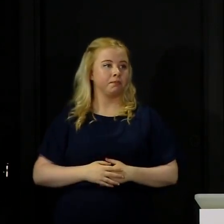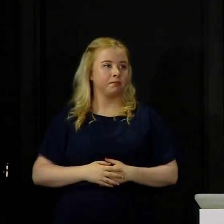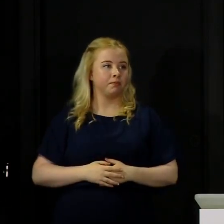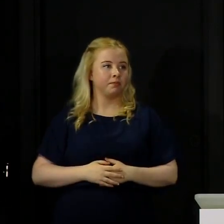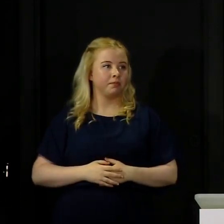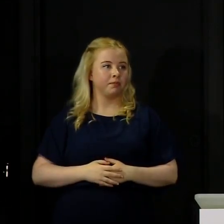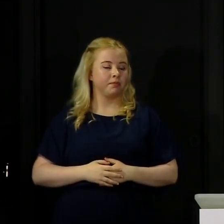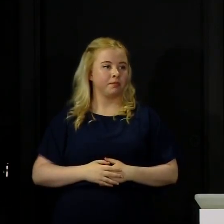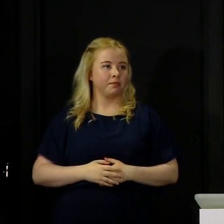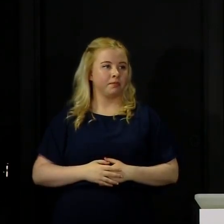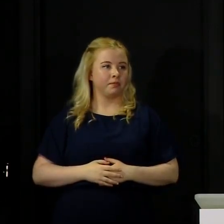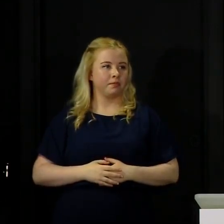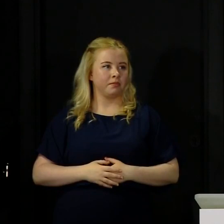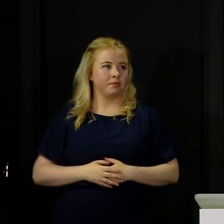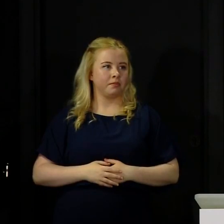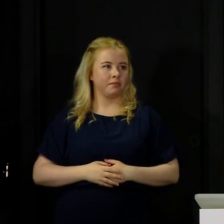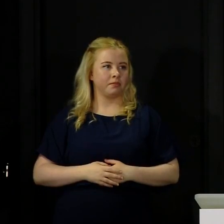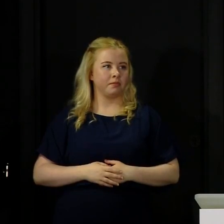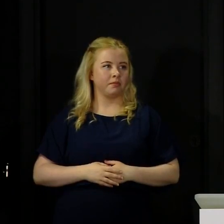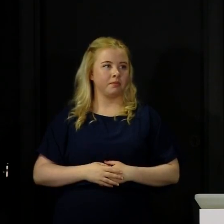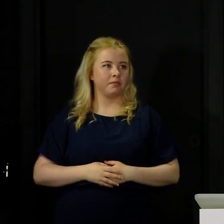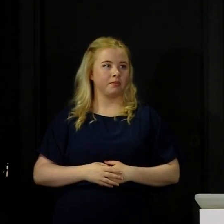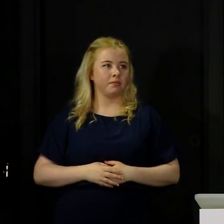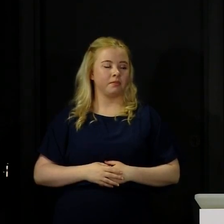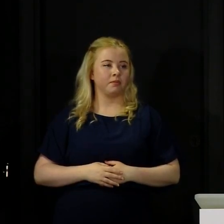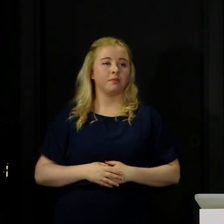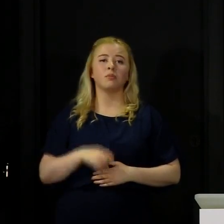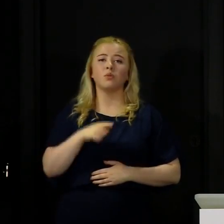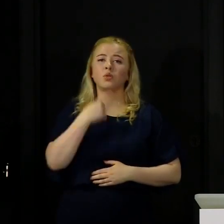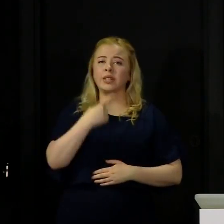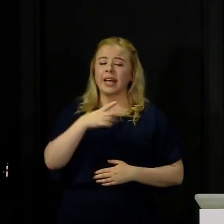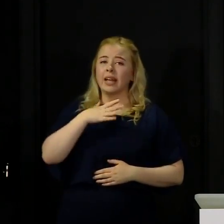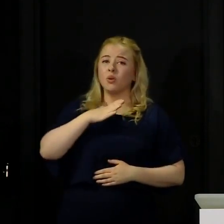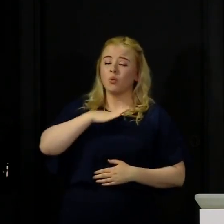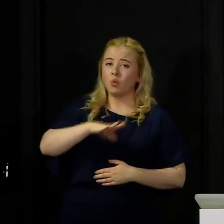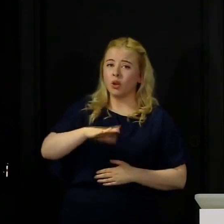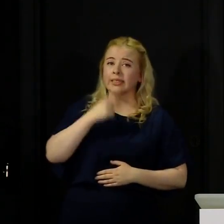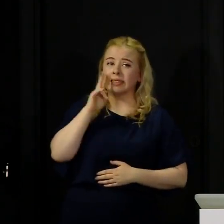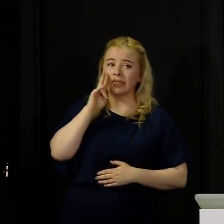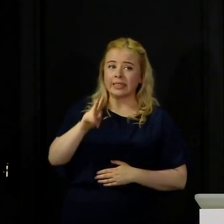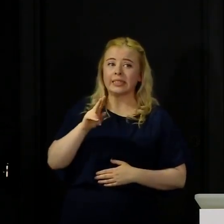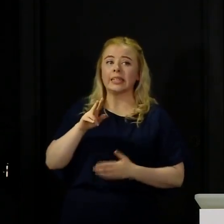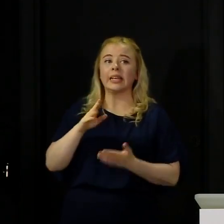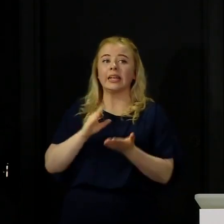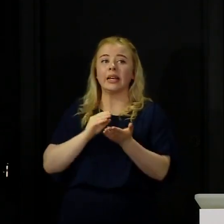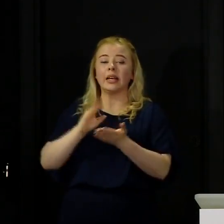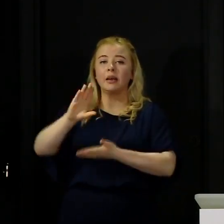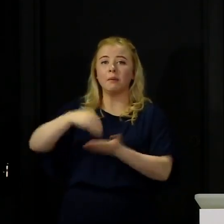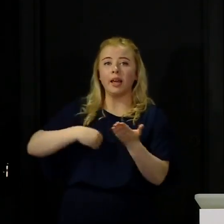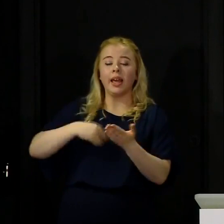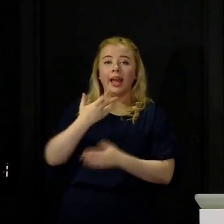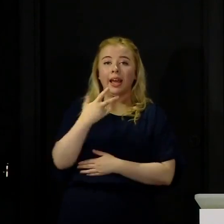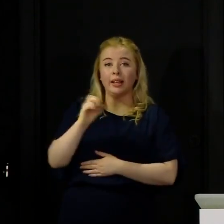Good afternoon, First Minister. You have said that you would like to see the furlough scheme extended. Chancellor Rishi Sunak